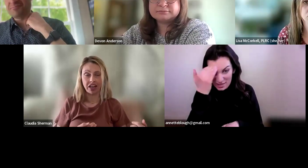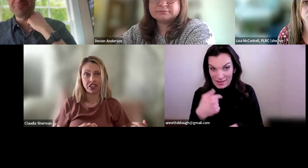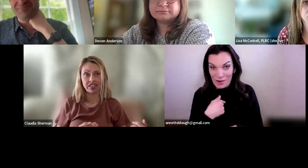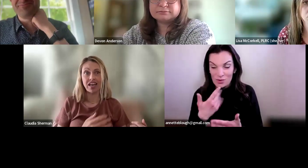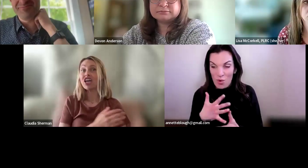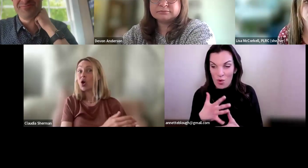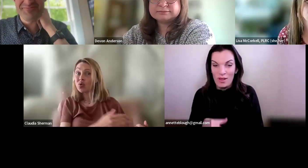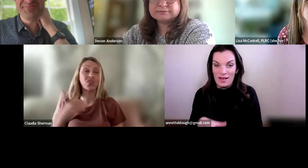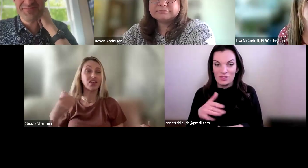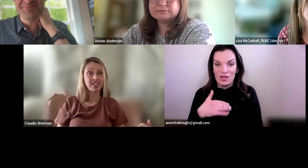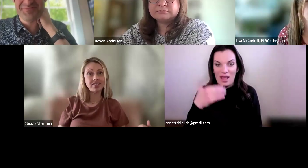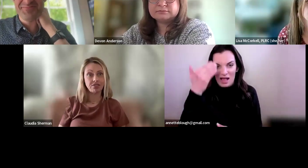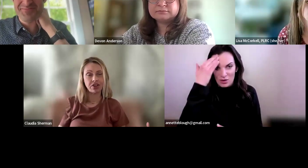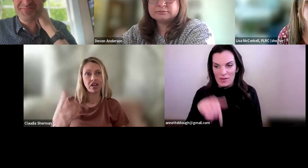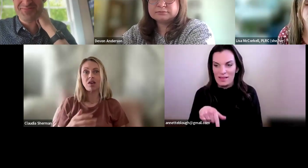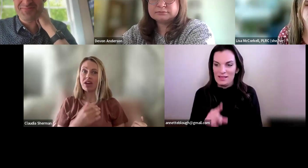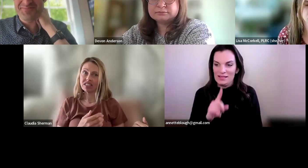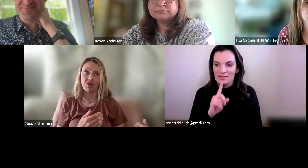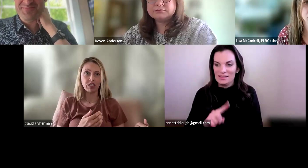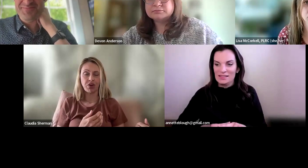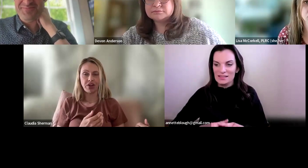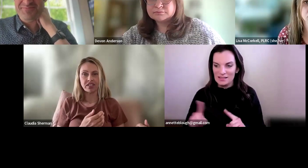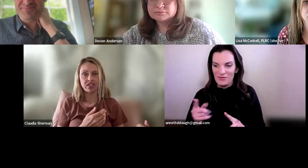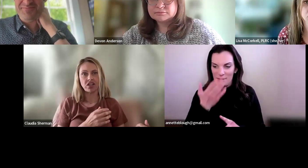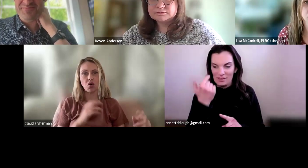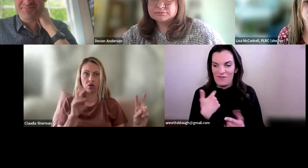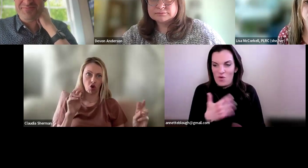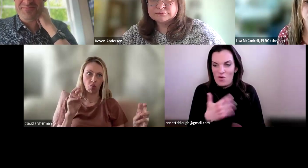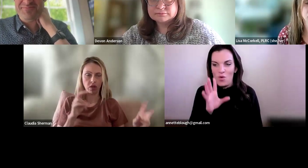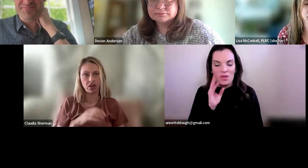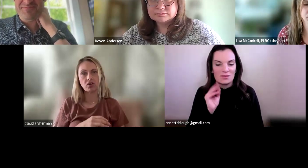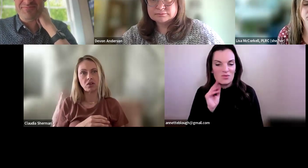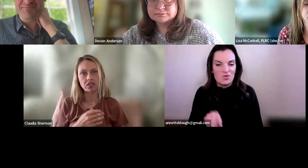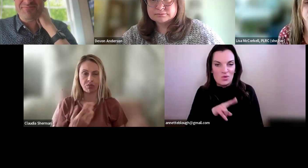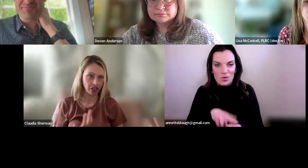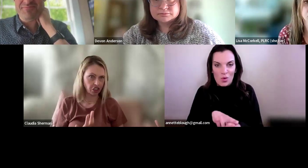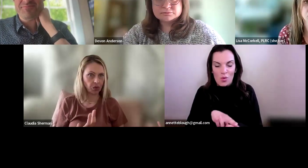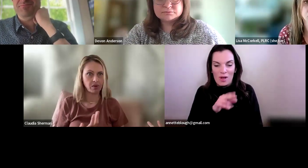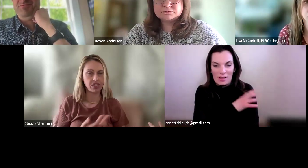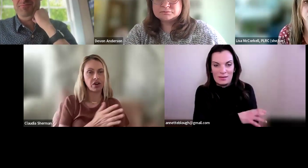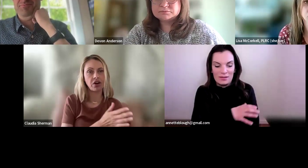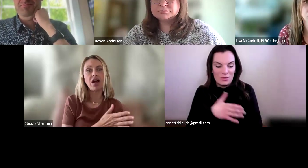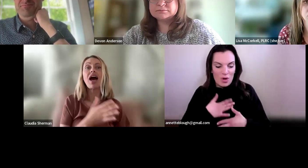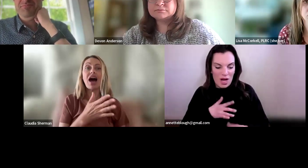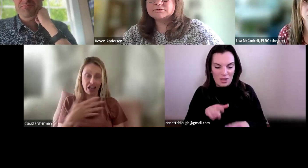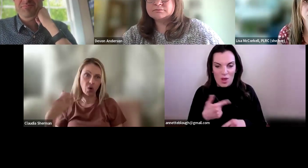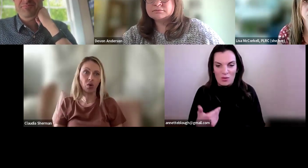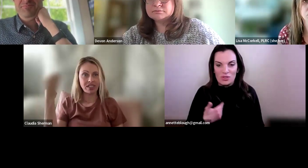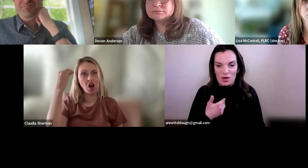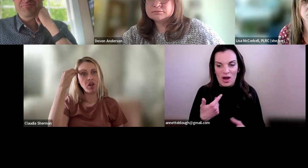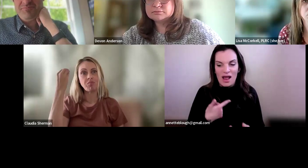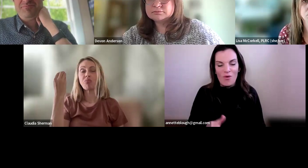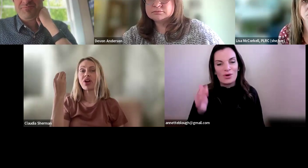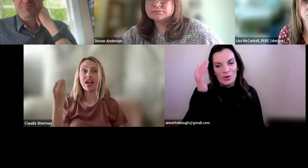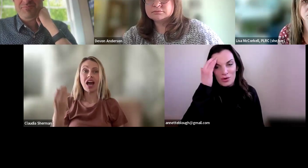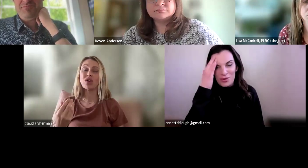already anxious, I know that this is different. Because I've experienced, you know, normal clinical depression when I was younger, I know that